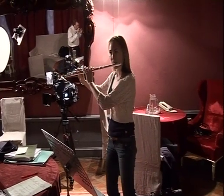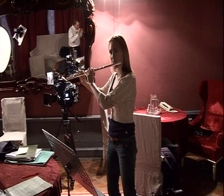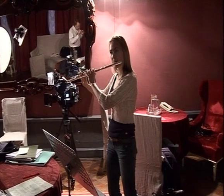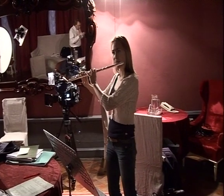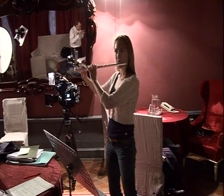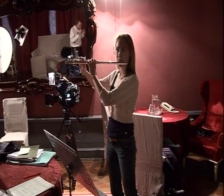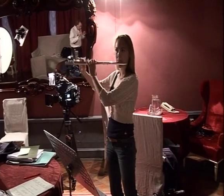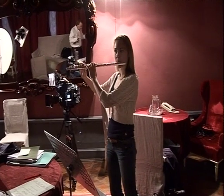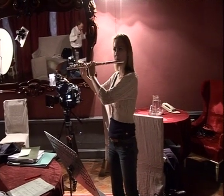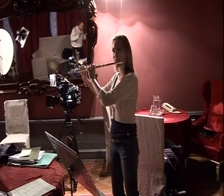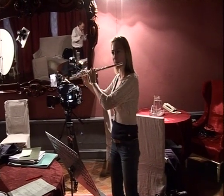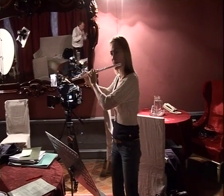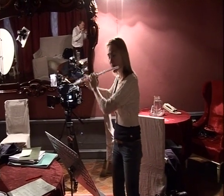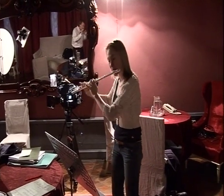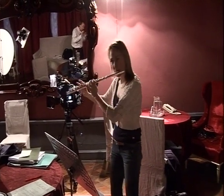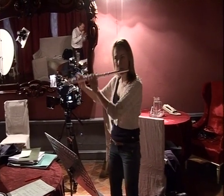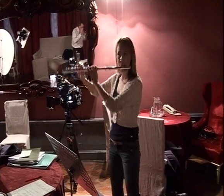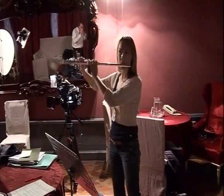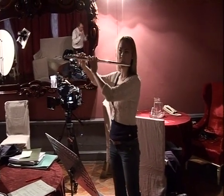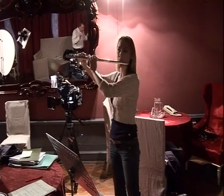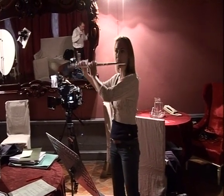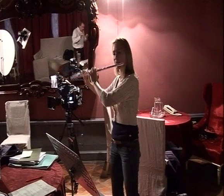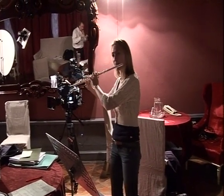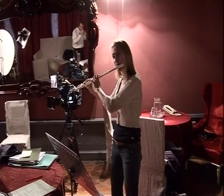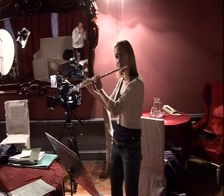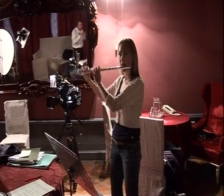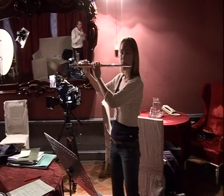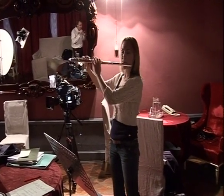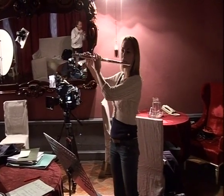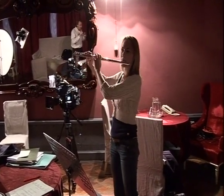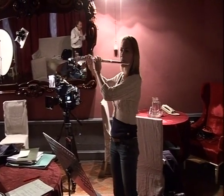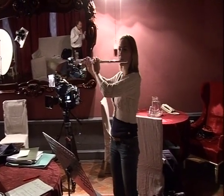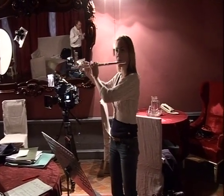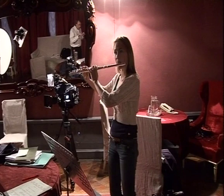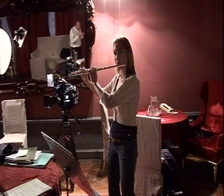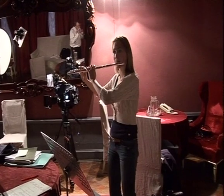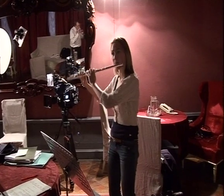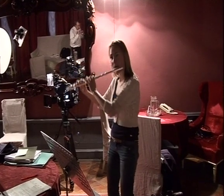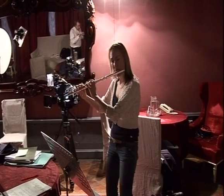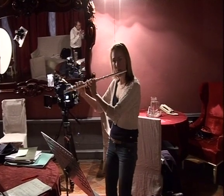Okay.